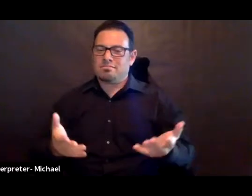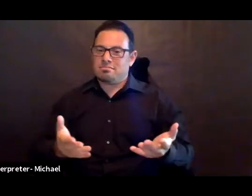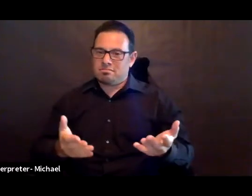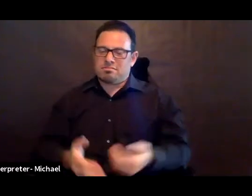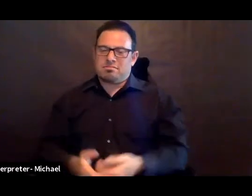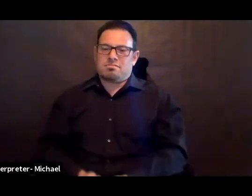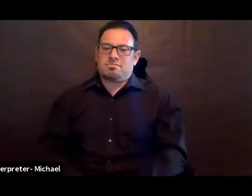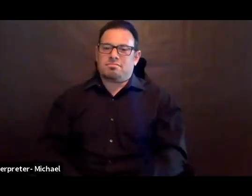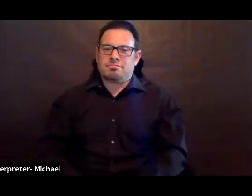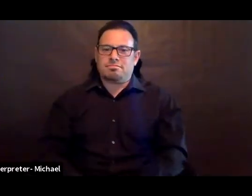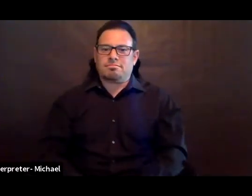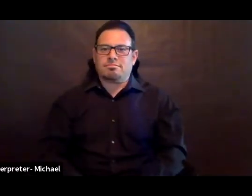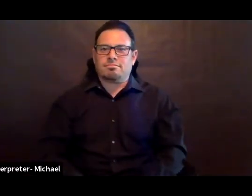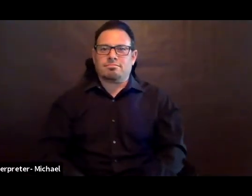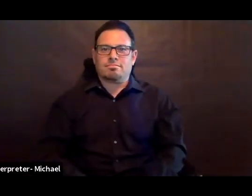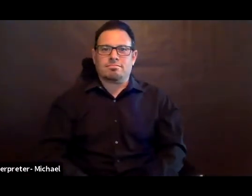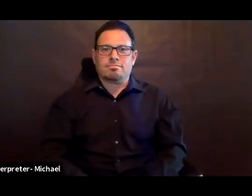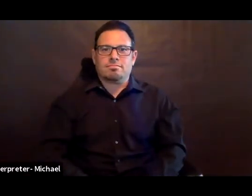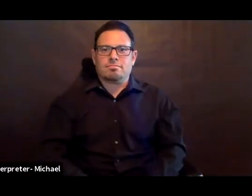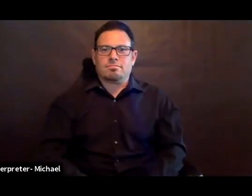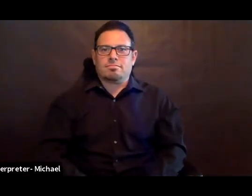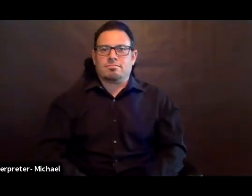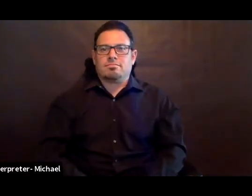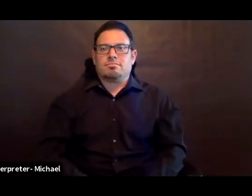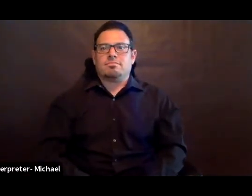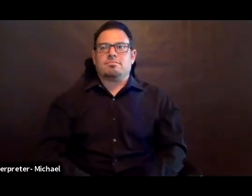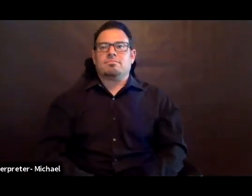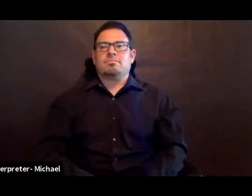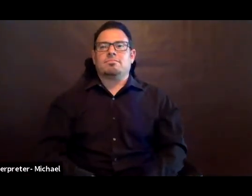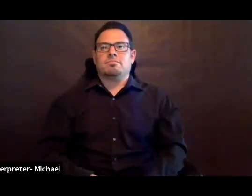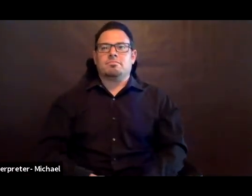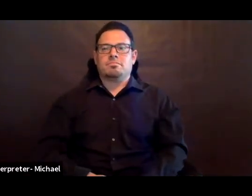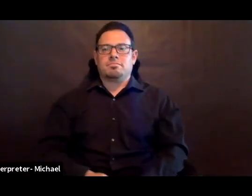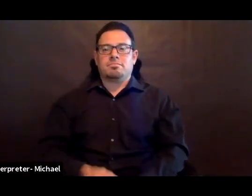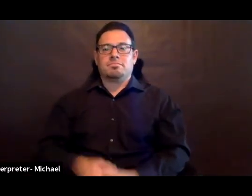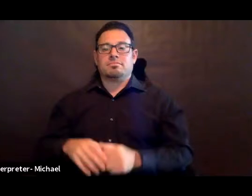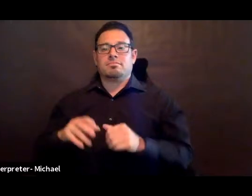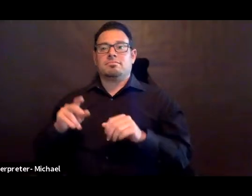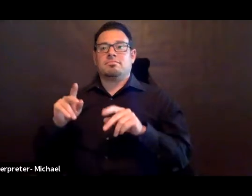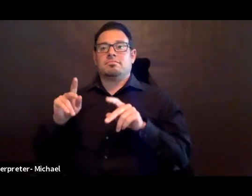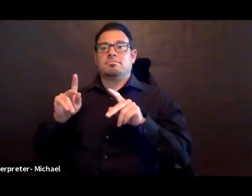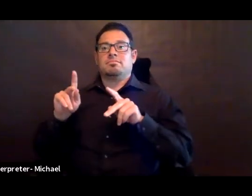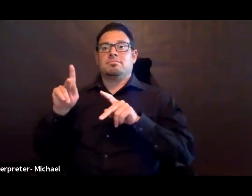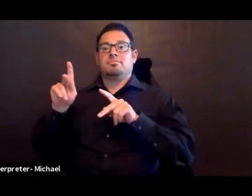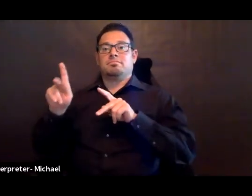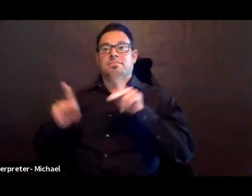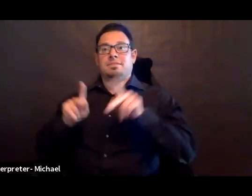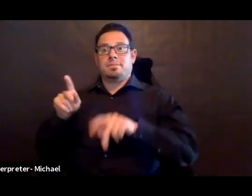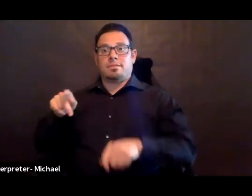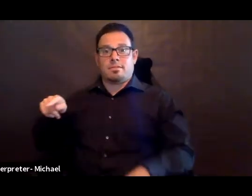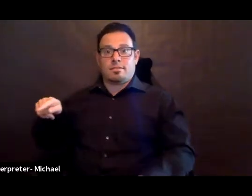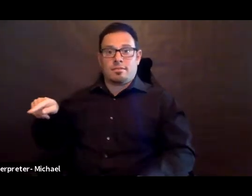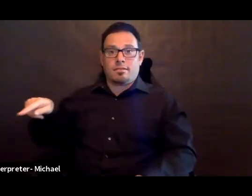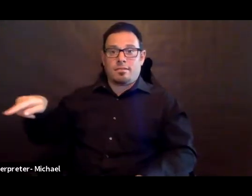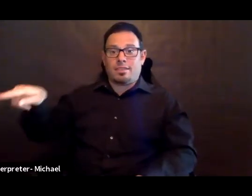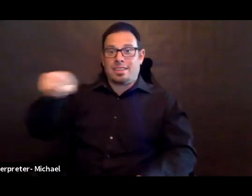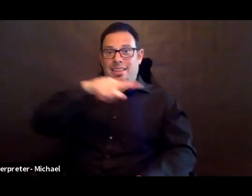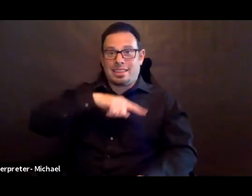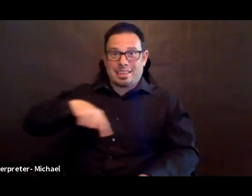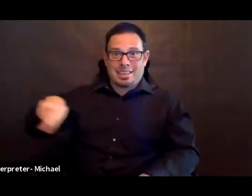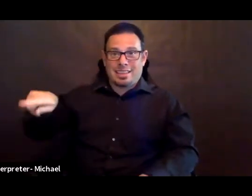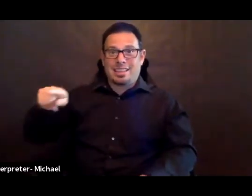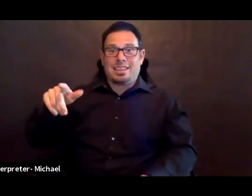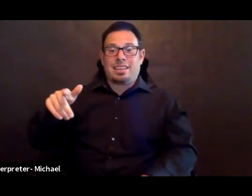themselves and others, even if they're vaccinated. For instance, by avoiding crowded places, especially indoors, or by continuing